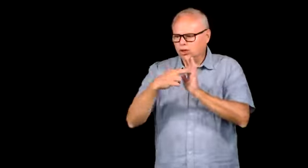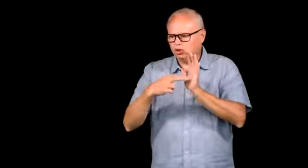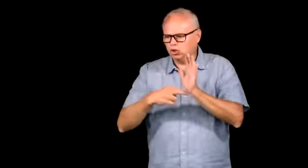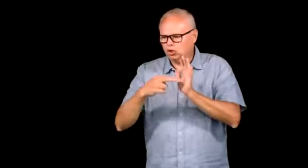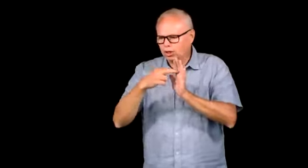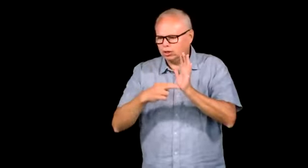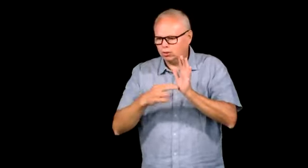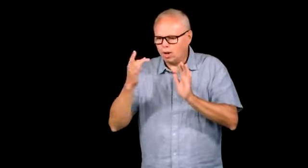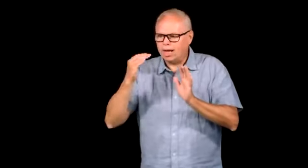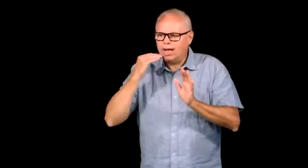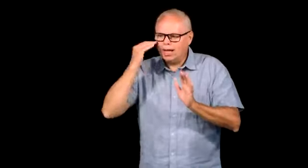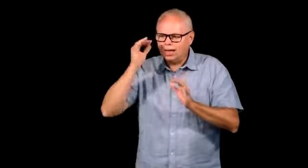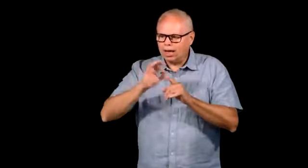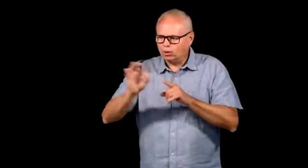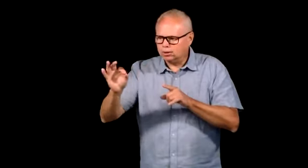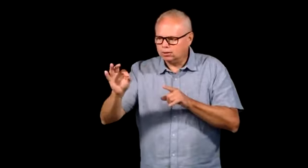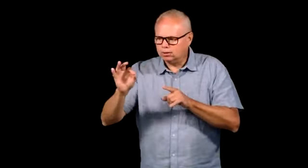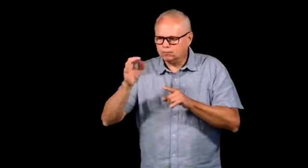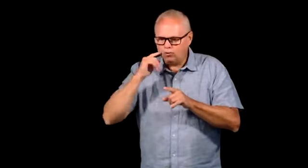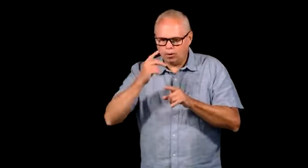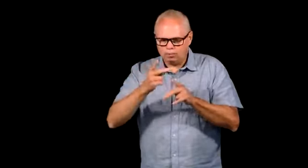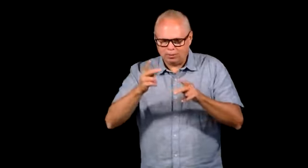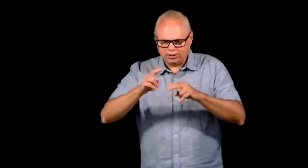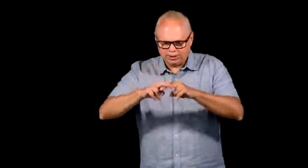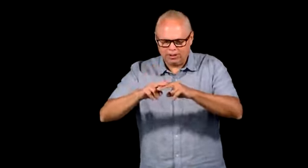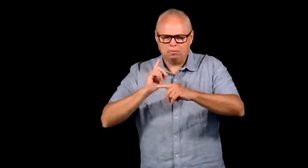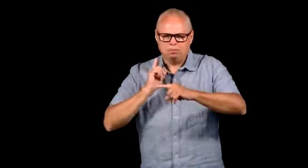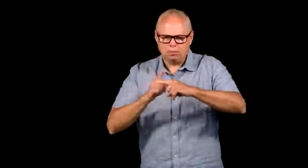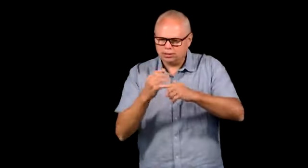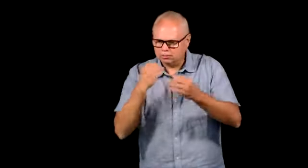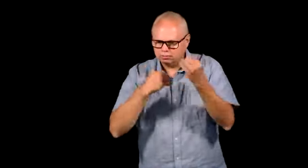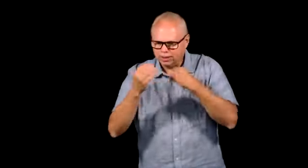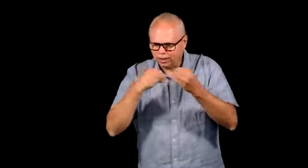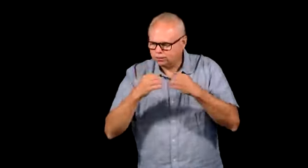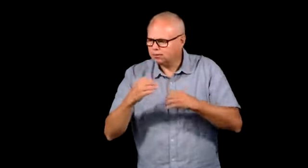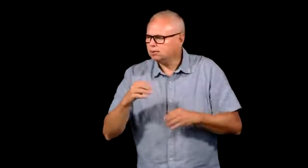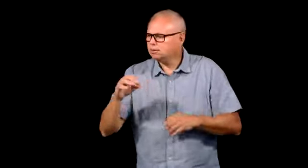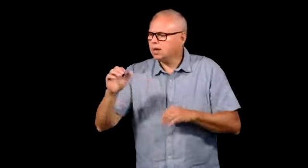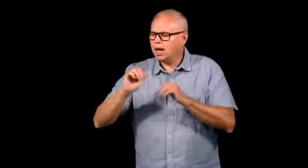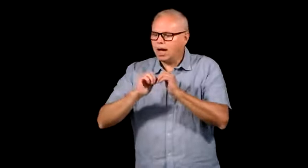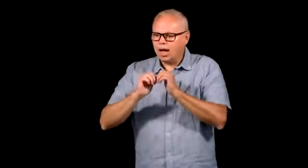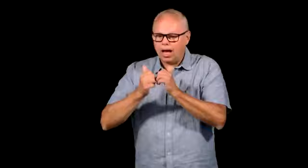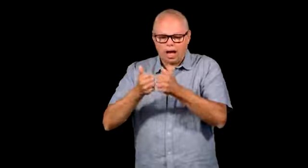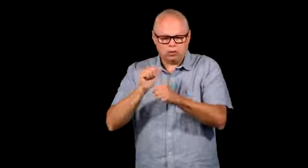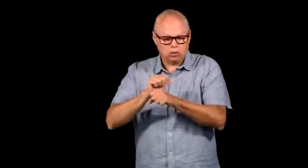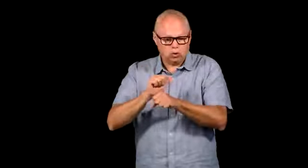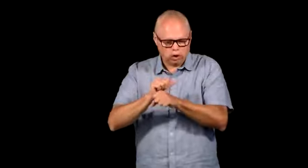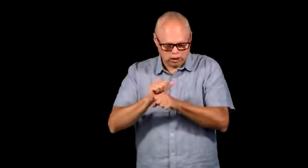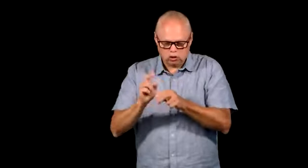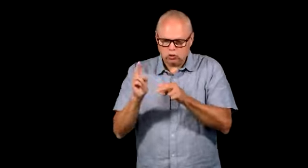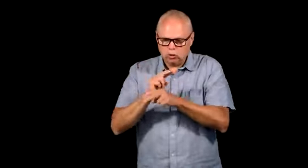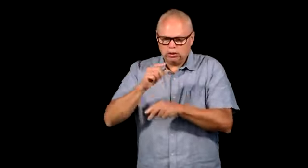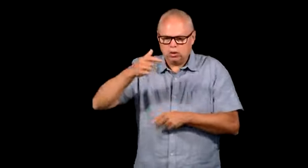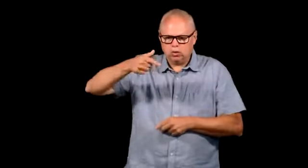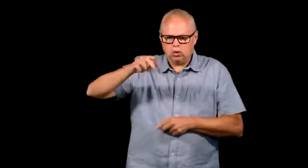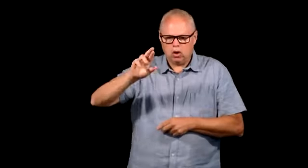is very, very important you register ahead of time so that we have a head count, so we know how many people for seating